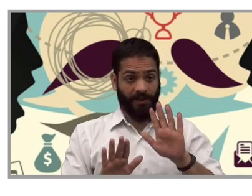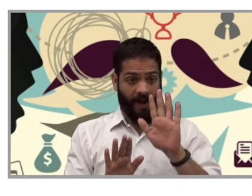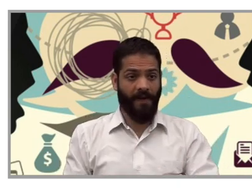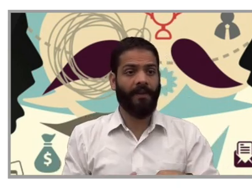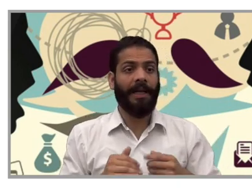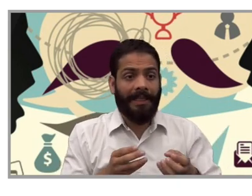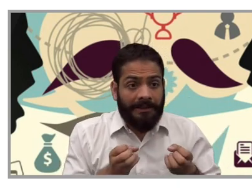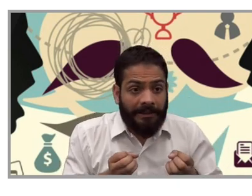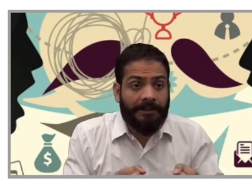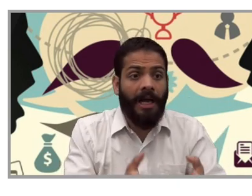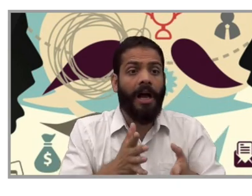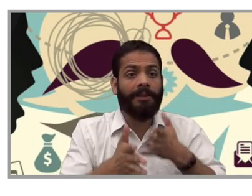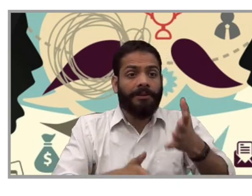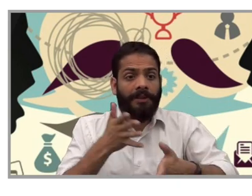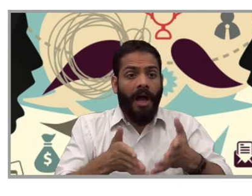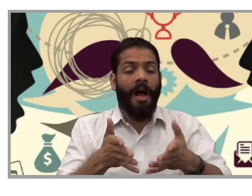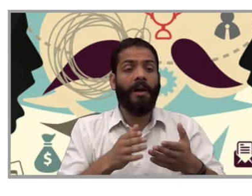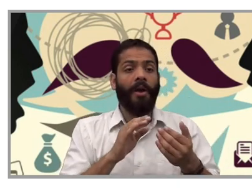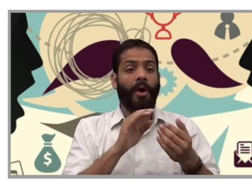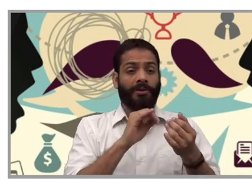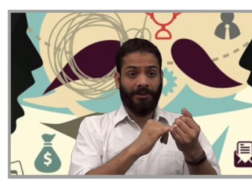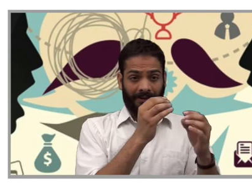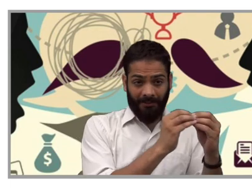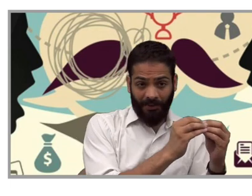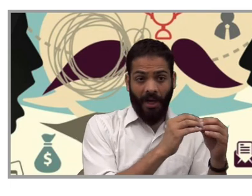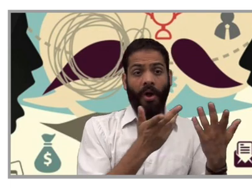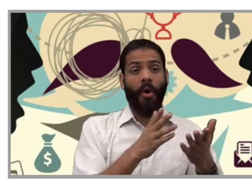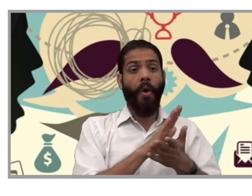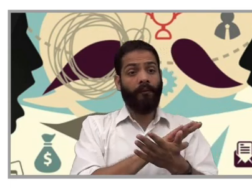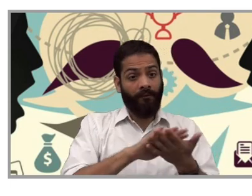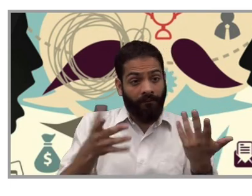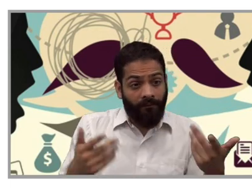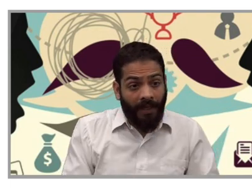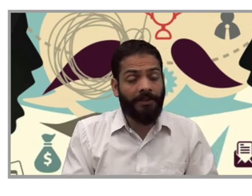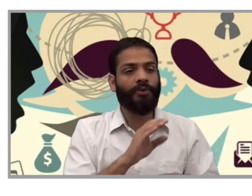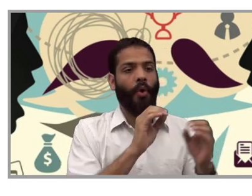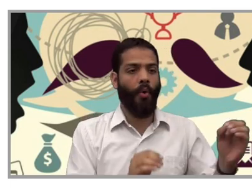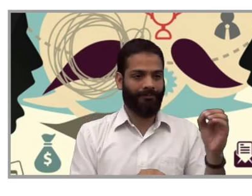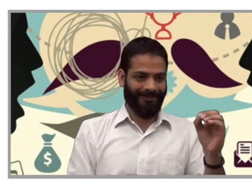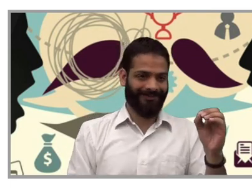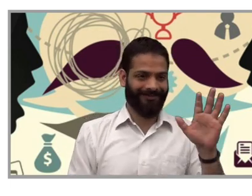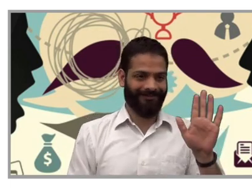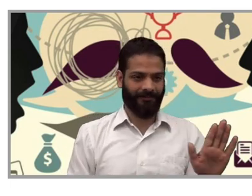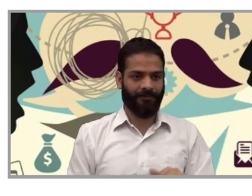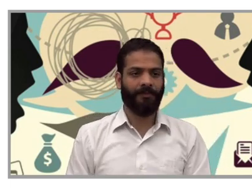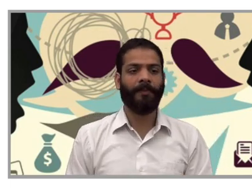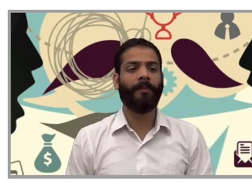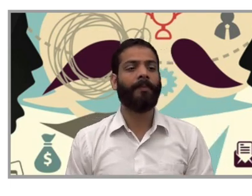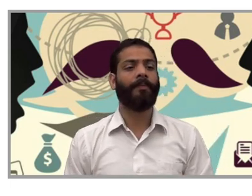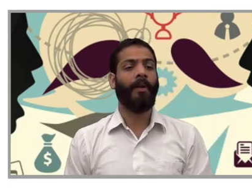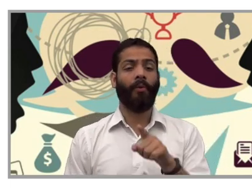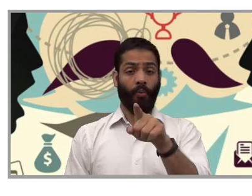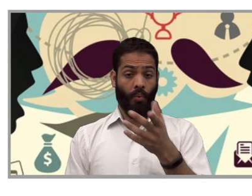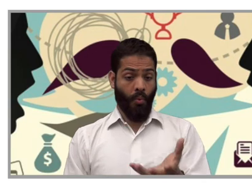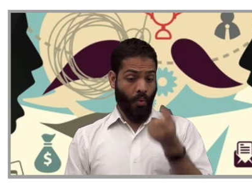Backward verbs. The offset of the sign marks the subject and the onset marks the